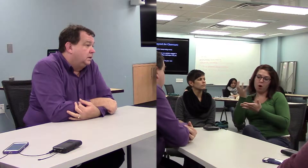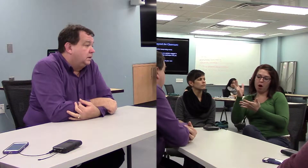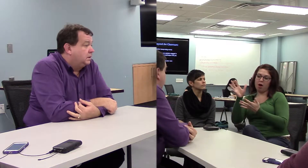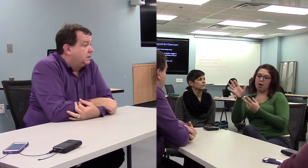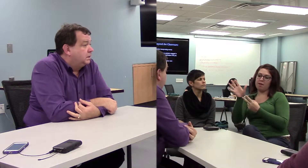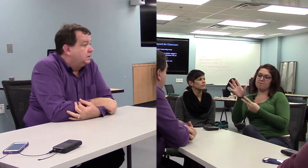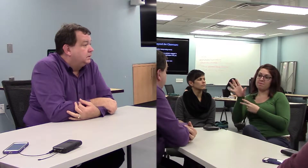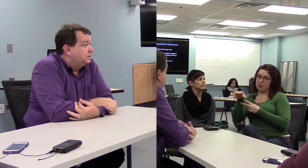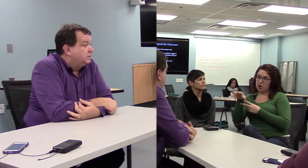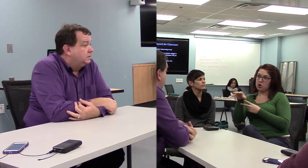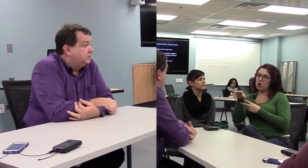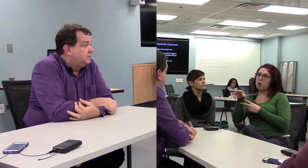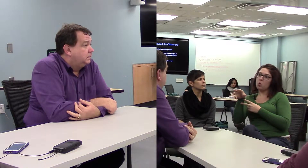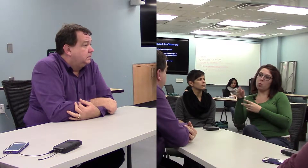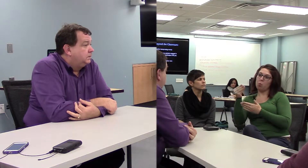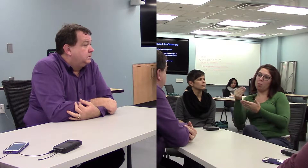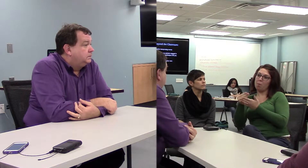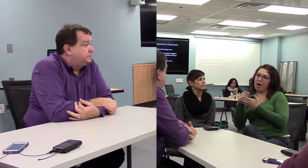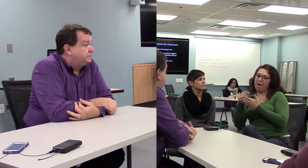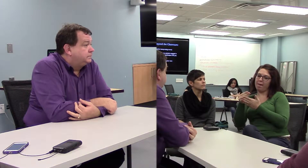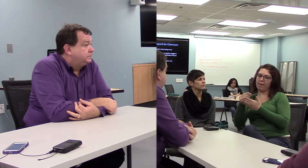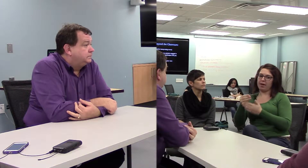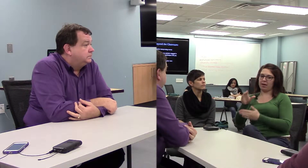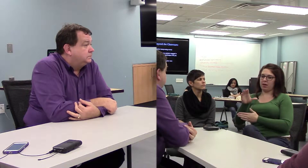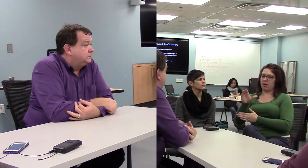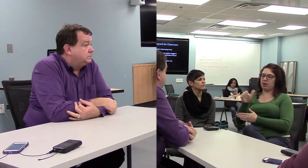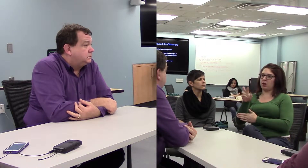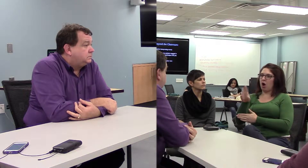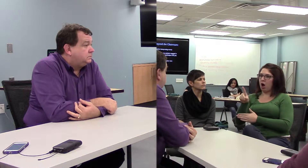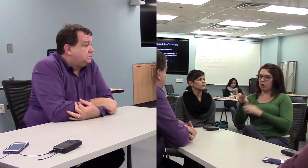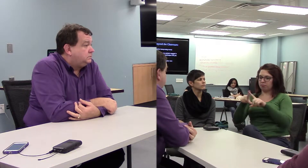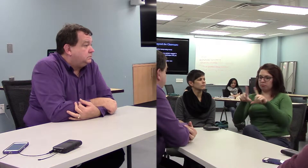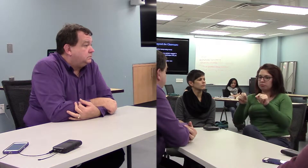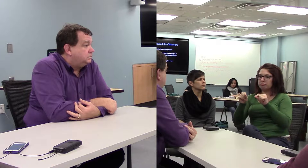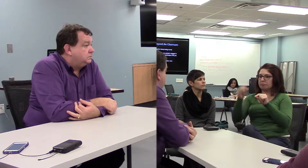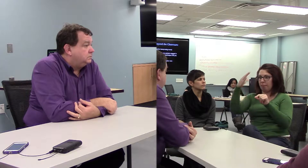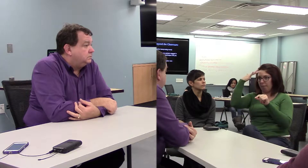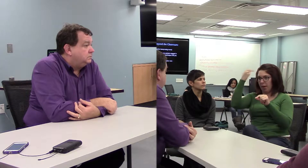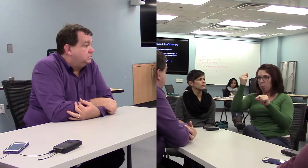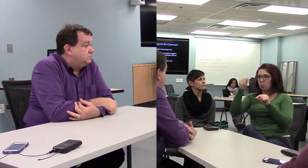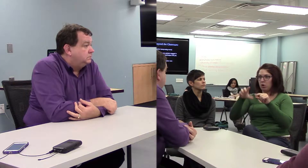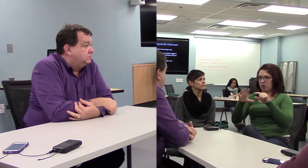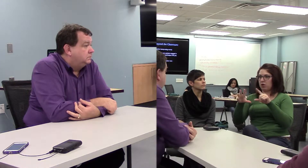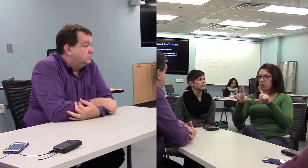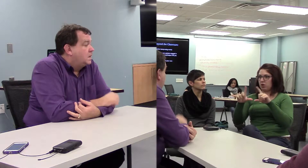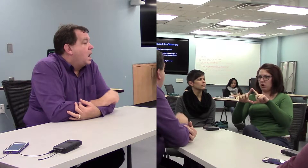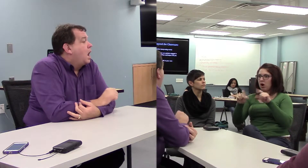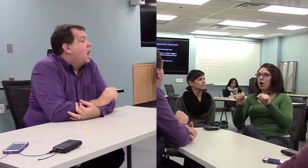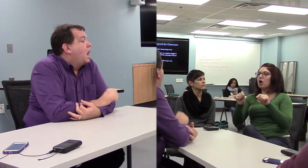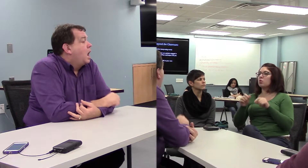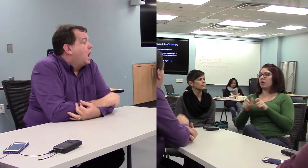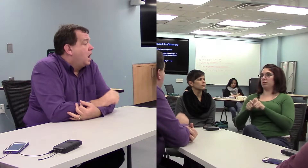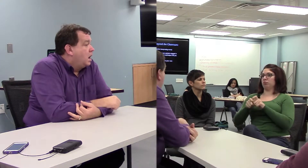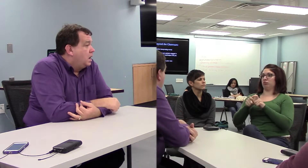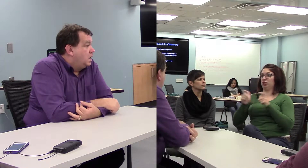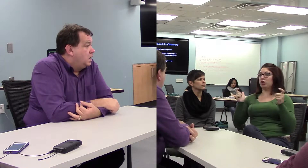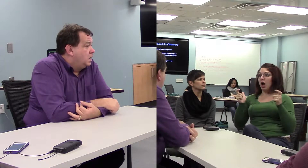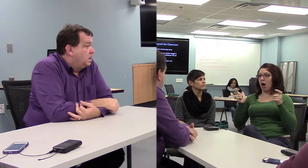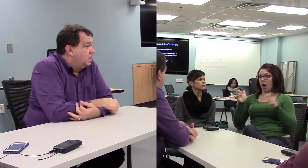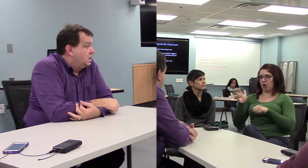a memory card with a large capacity, because video takes up a lot of memory. So if you just buy a